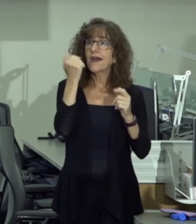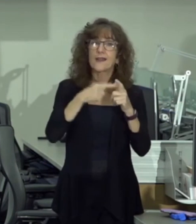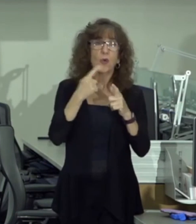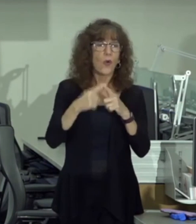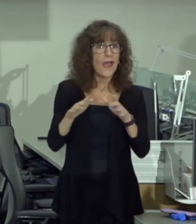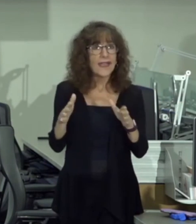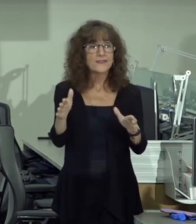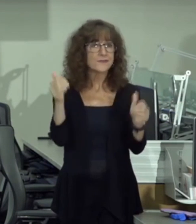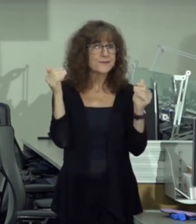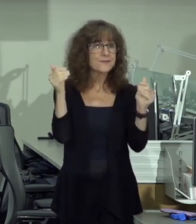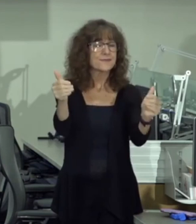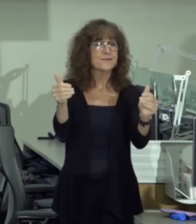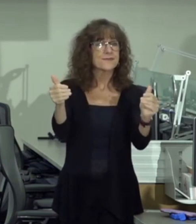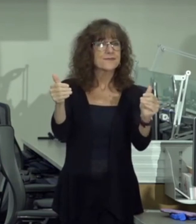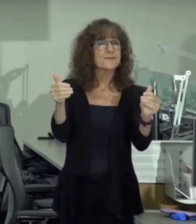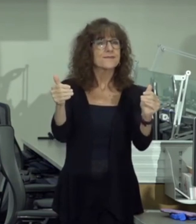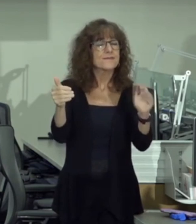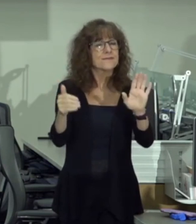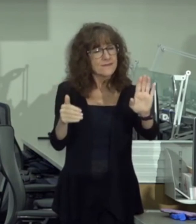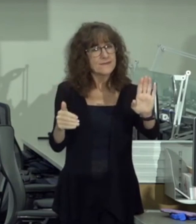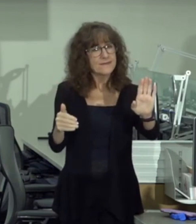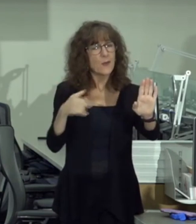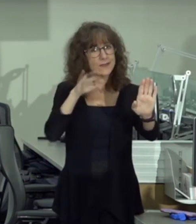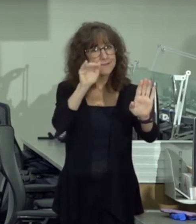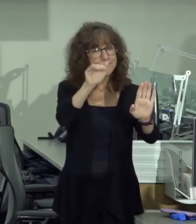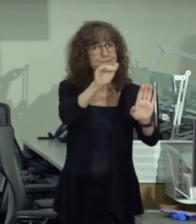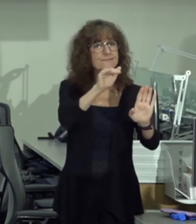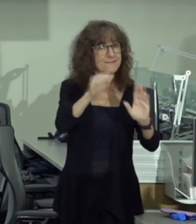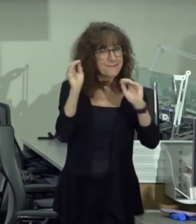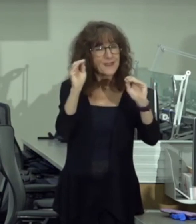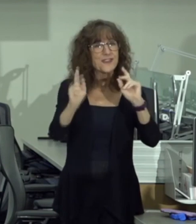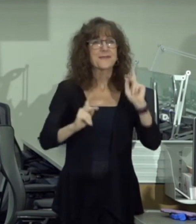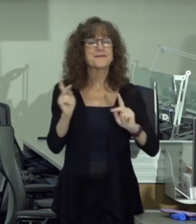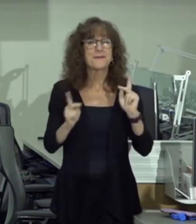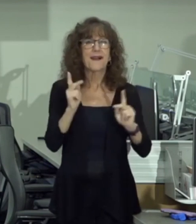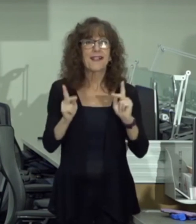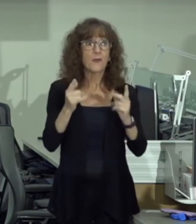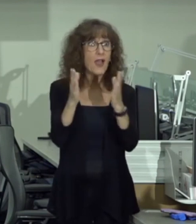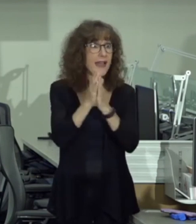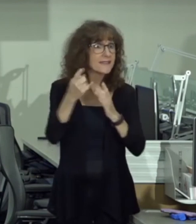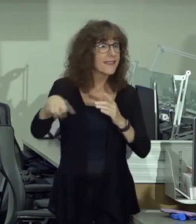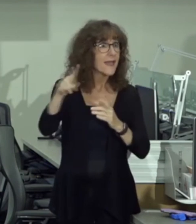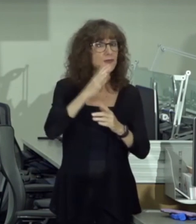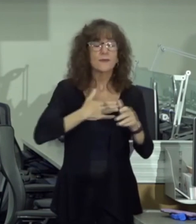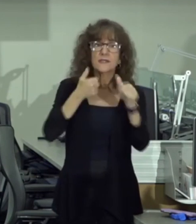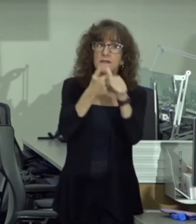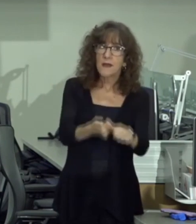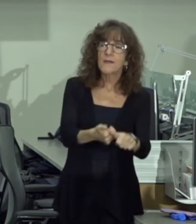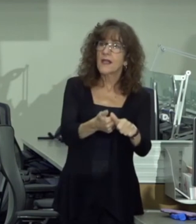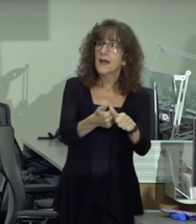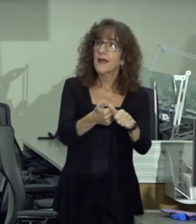are anxious to move ahead before the rest of us, we're reminding them. We're educating people. We're asking them to comply.